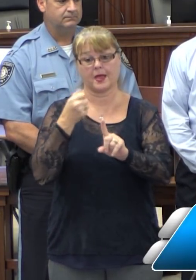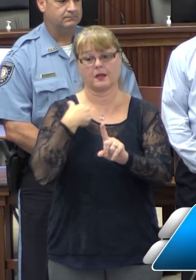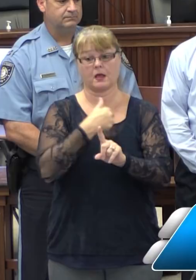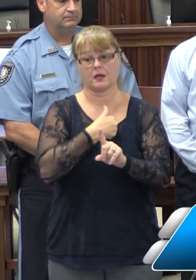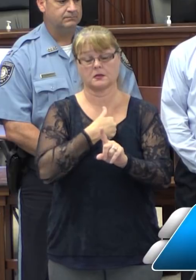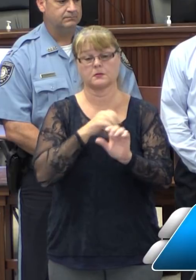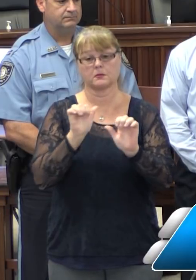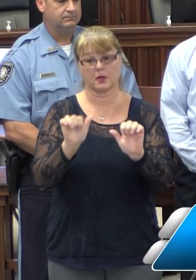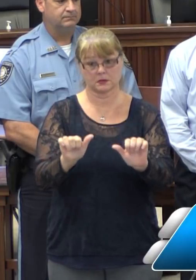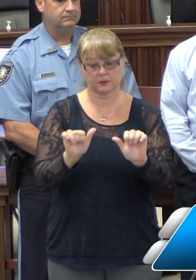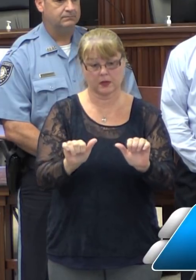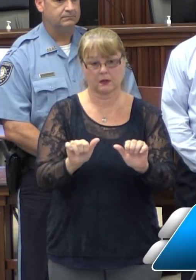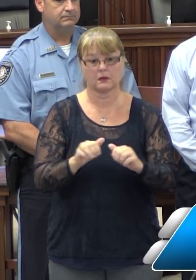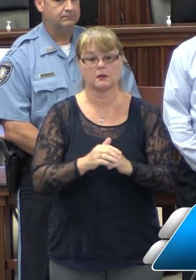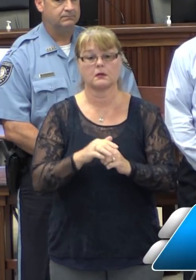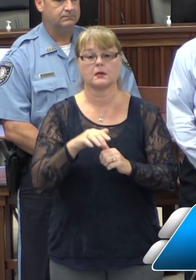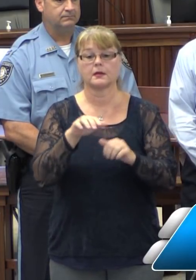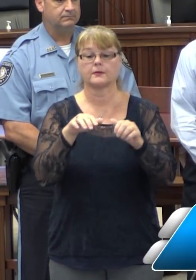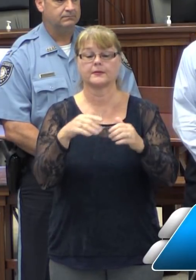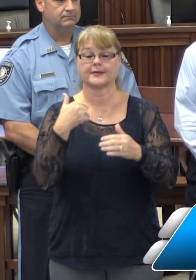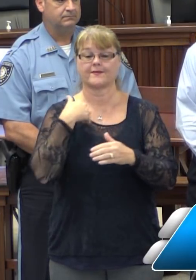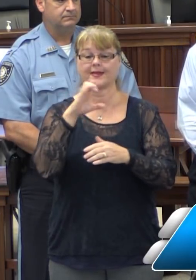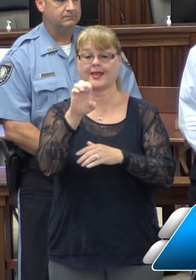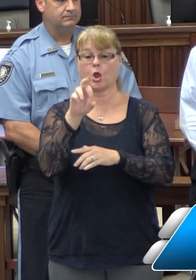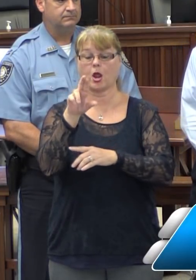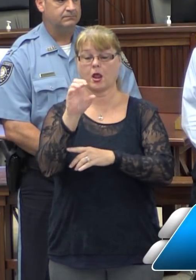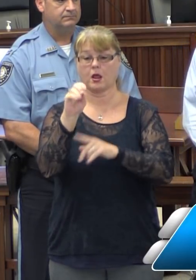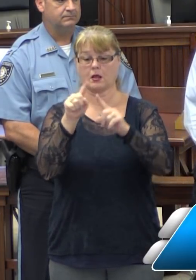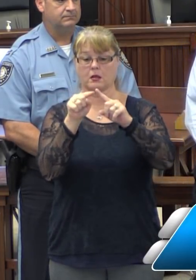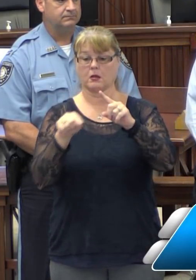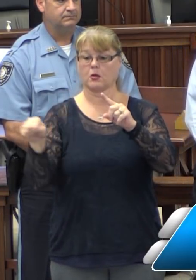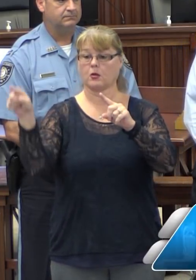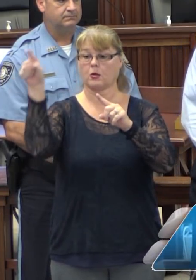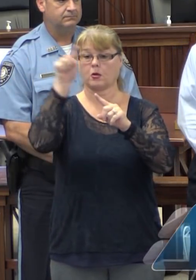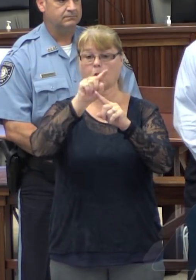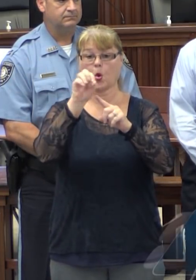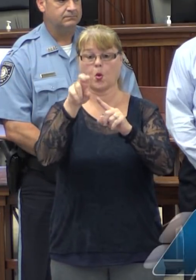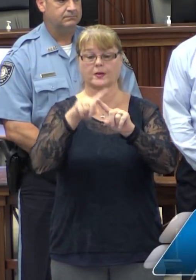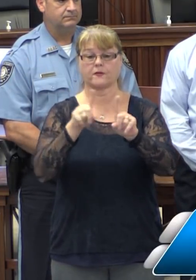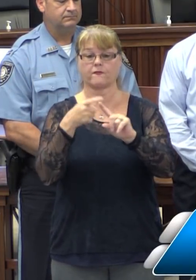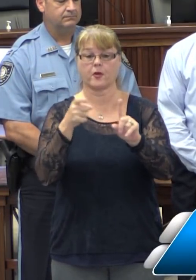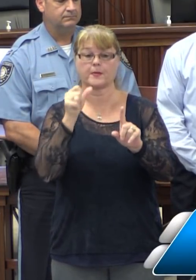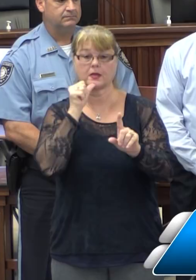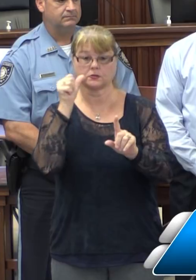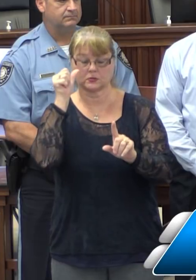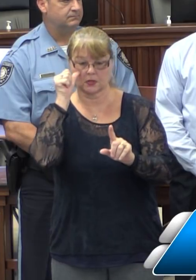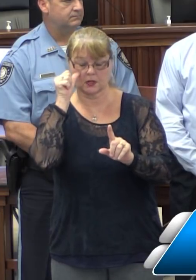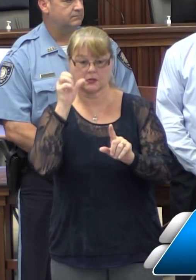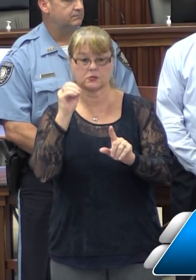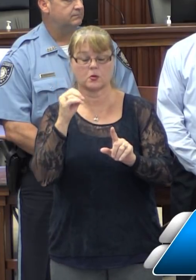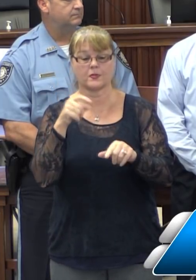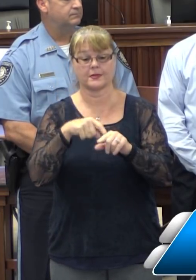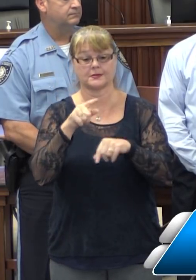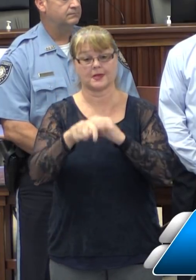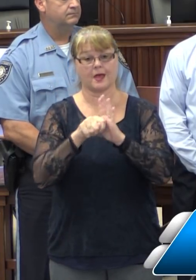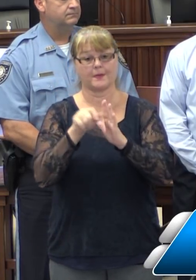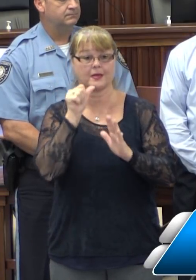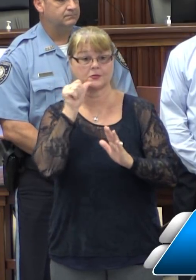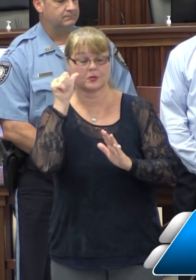potentially. There is the error cone that is considerably different than it was yesterday, this time yesterday. When we